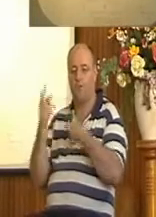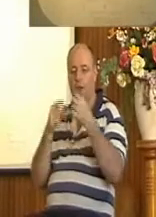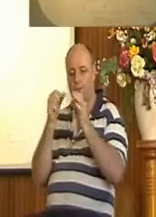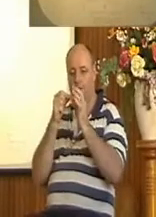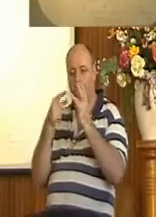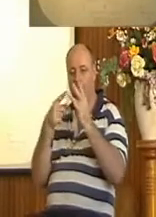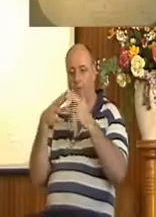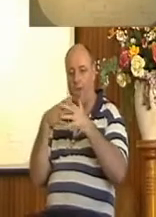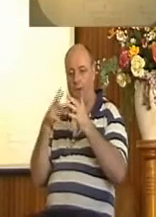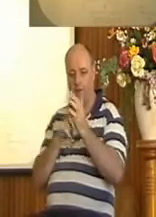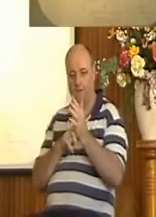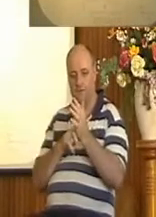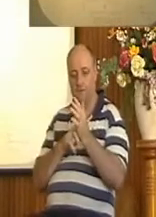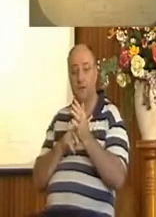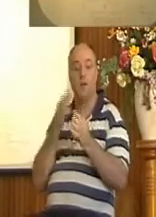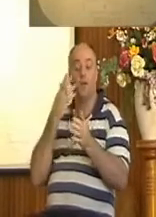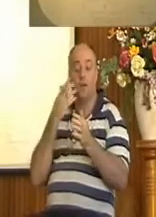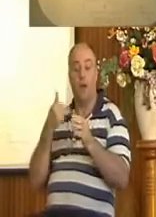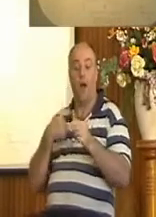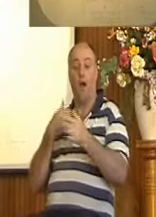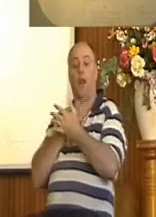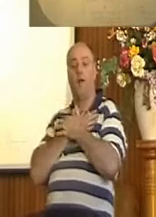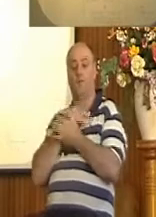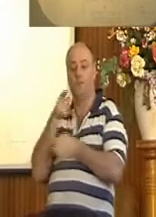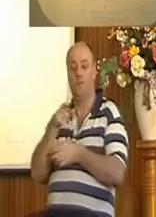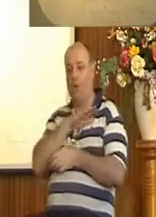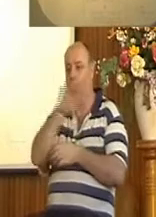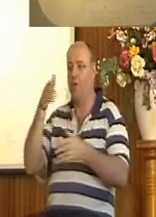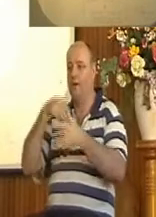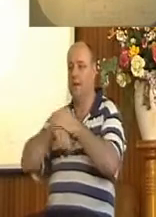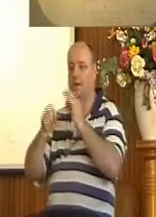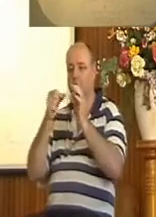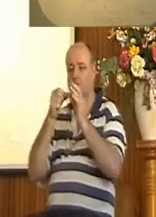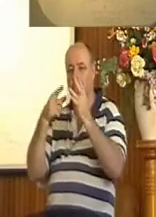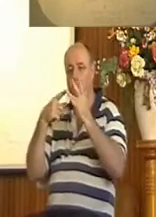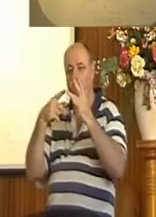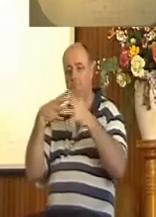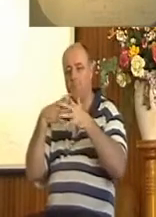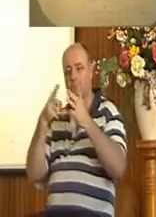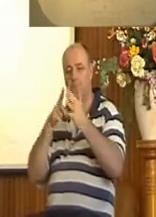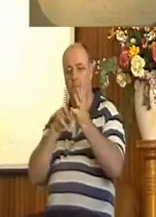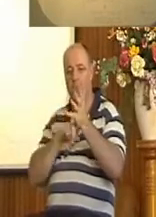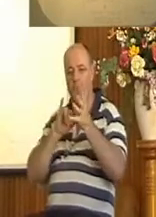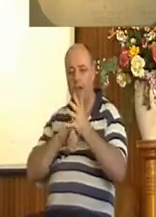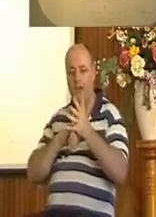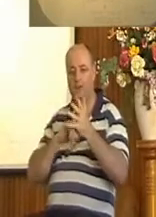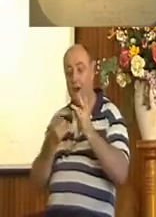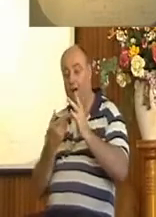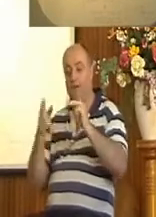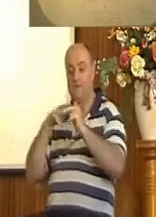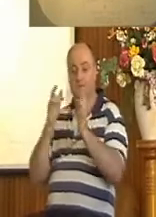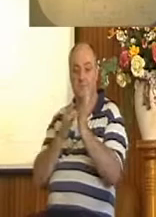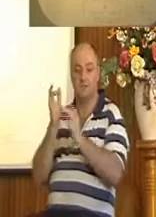the bowels of Jesus Christ. Now, there's an interesting theological statement. What he means is in